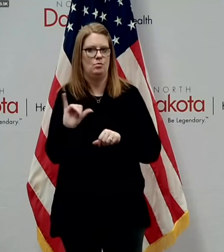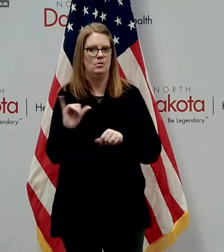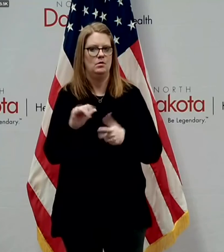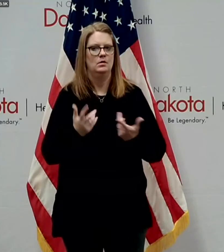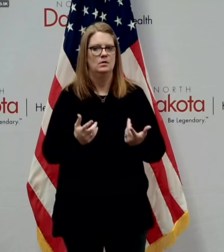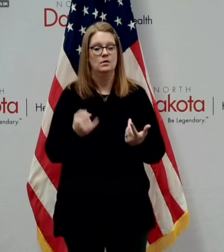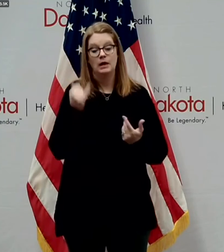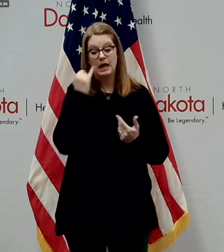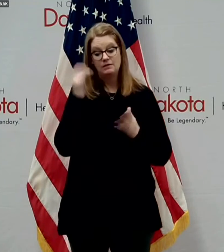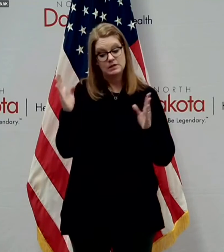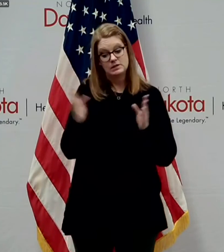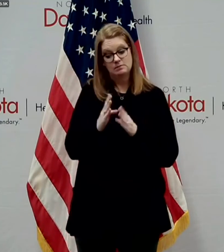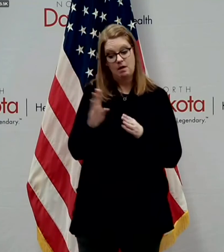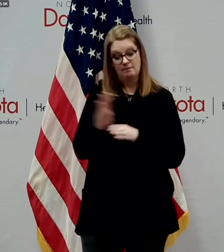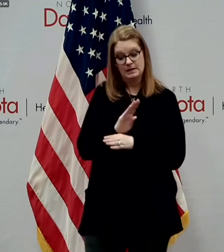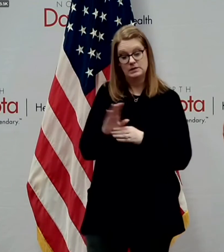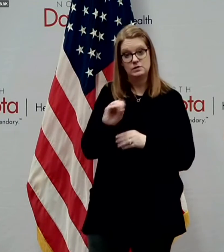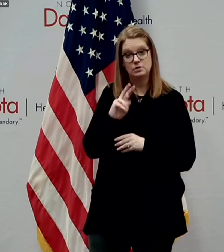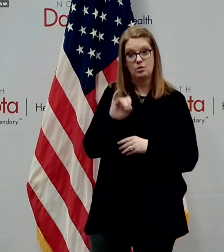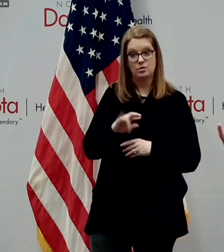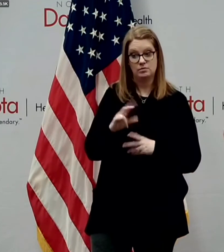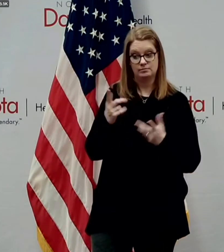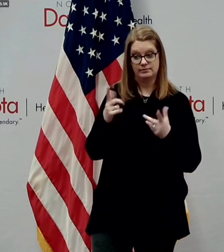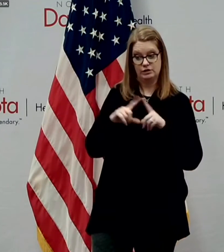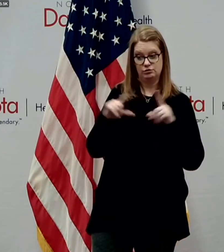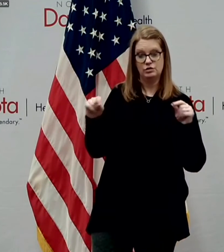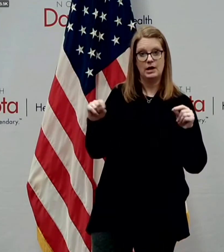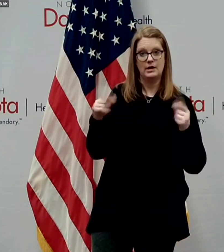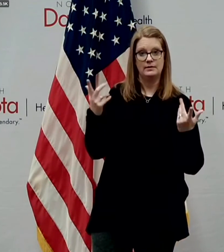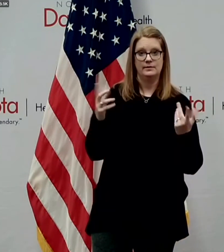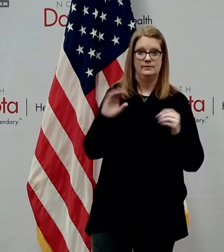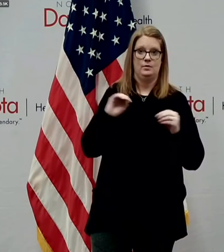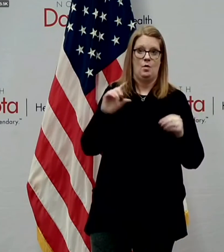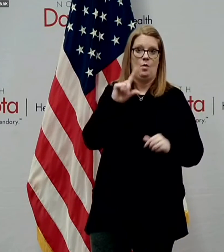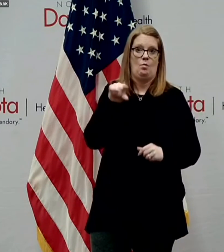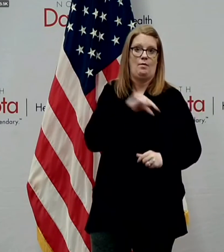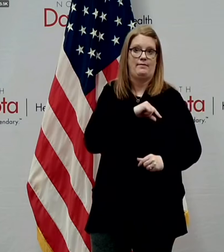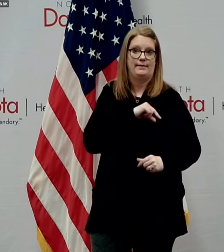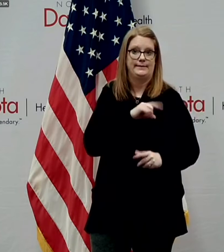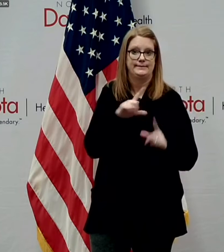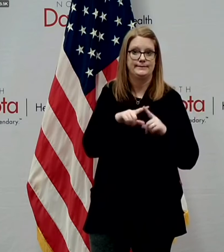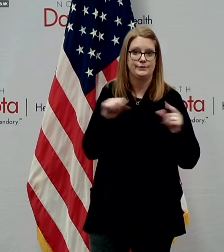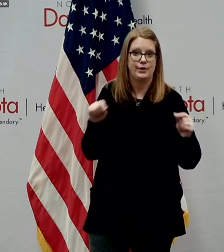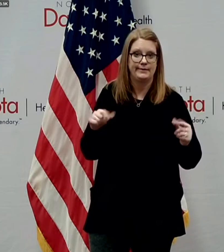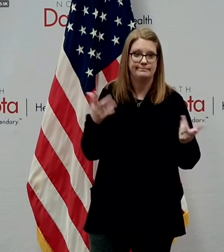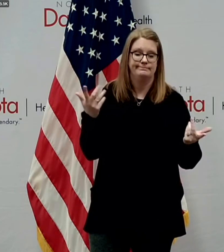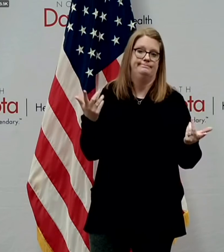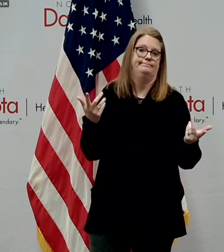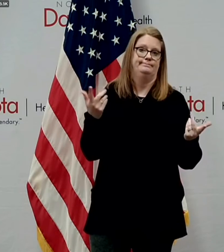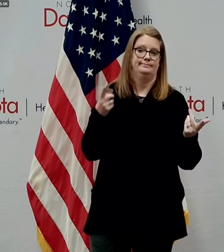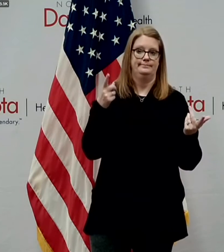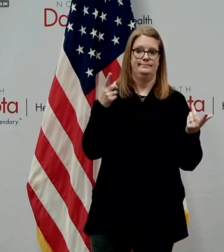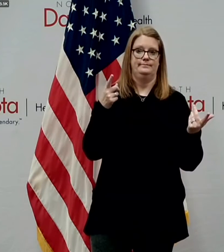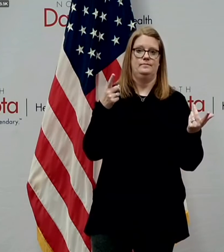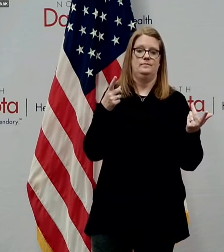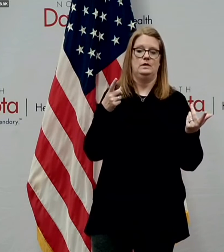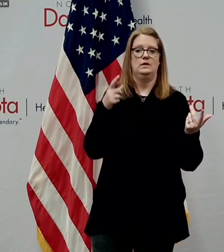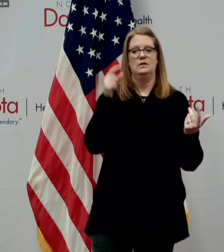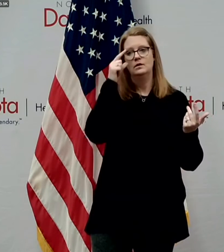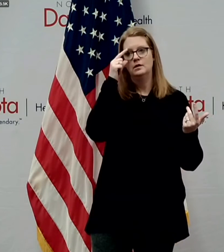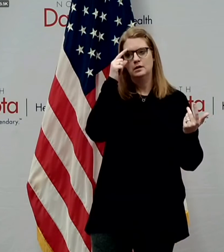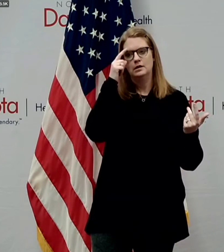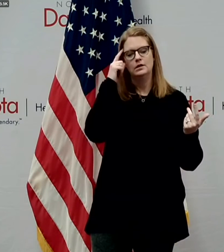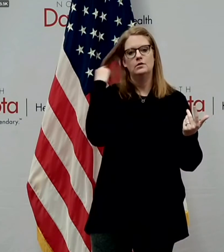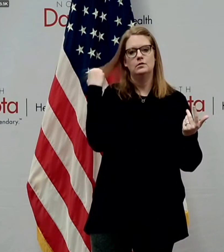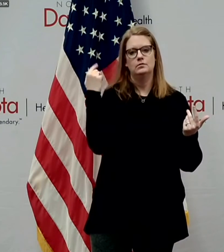they're a small business owner, in addition to the check, because there's really no qualification to get the check other than you've been an adult who is